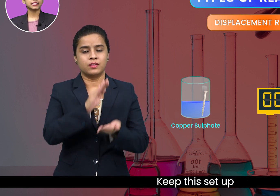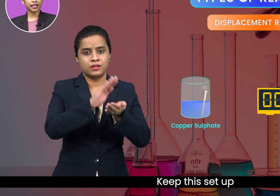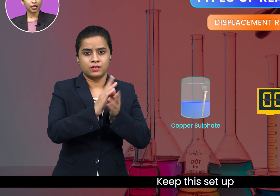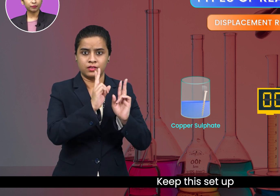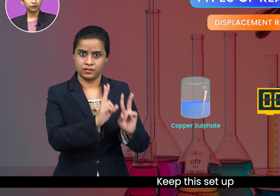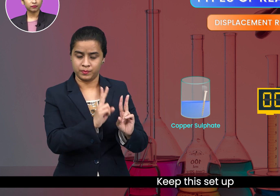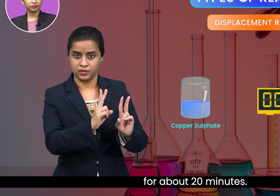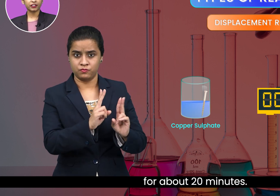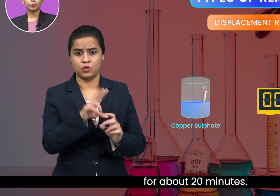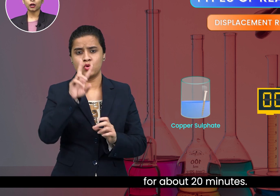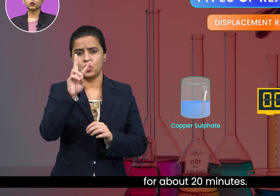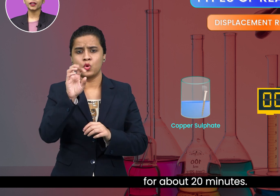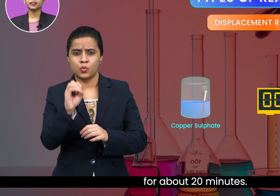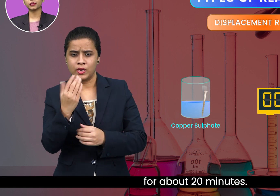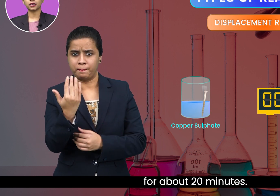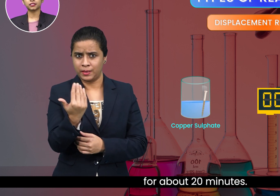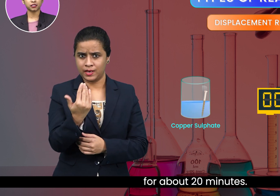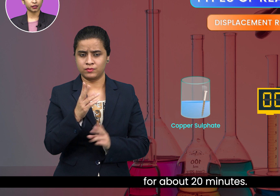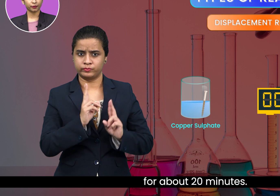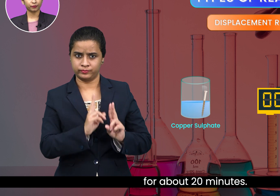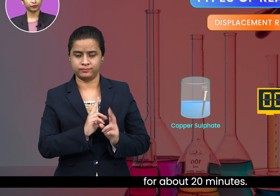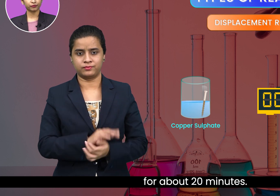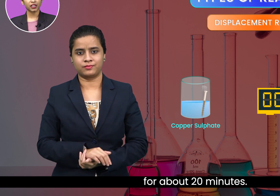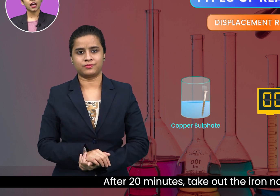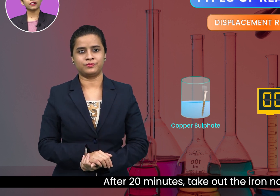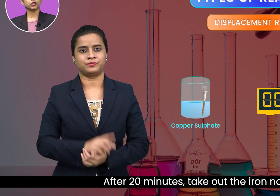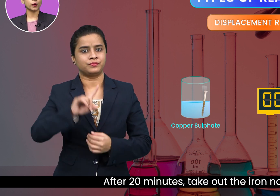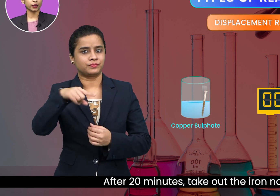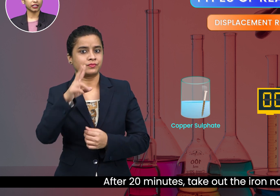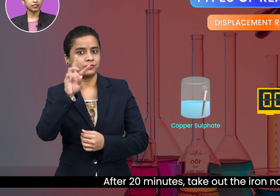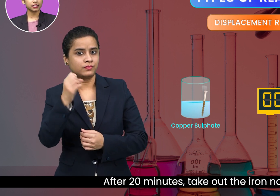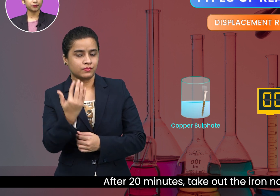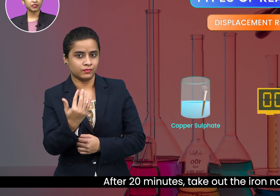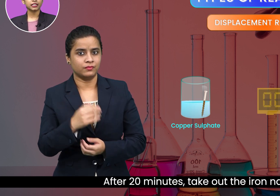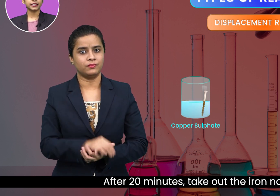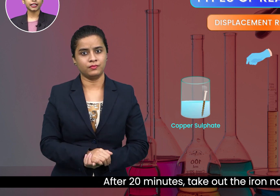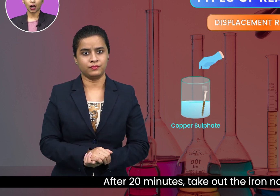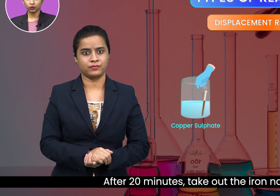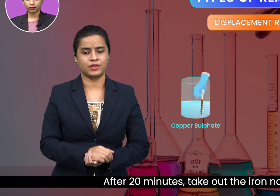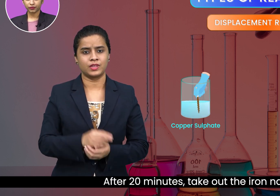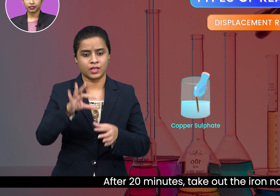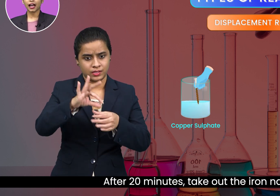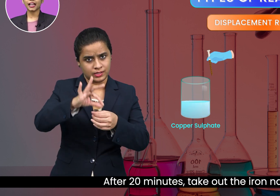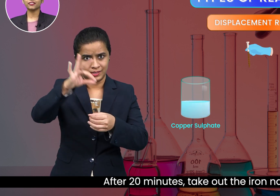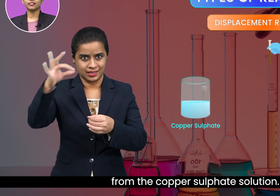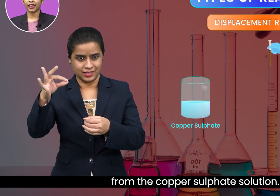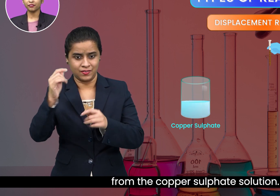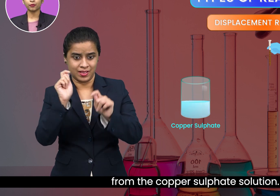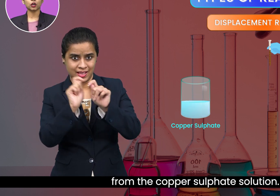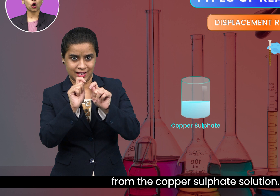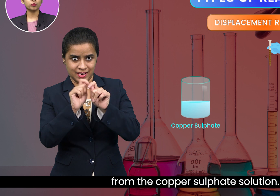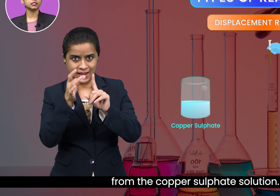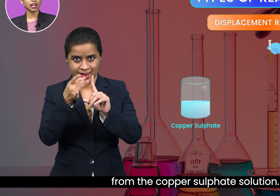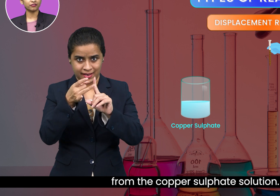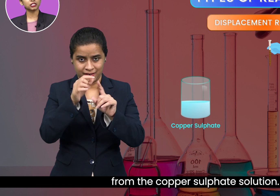Keep this set up for about 20 minutes. After 20 minutes, take out the iron nail